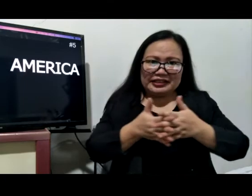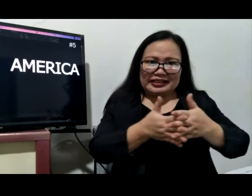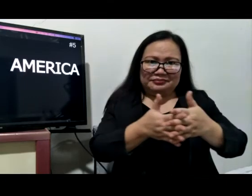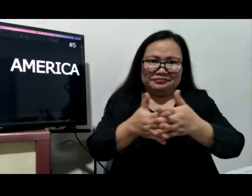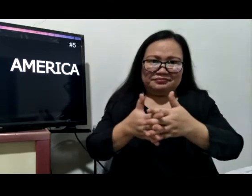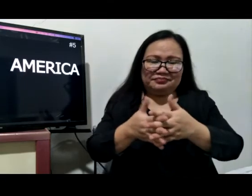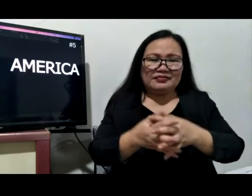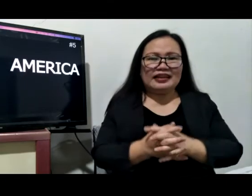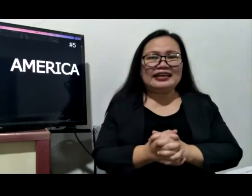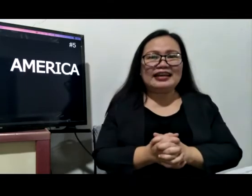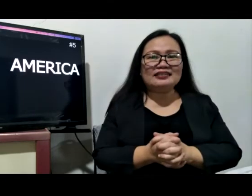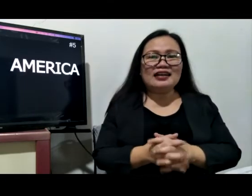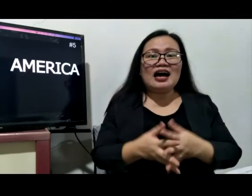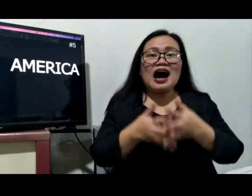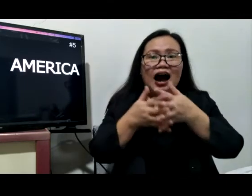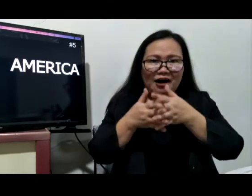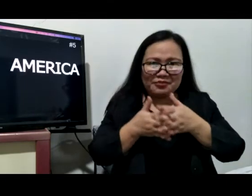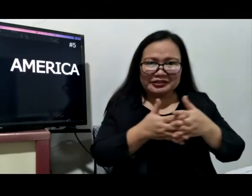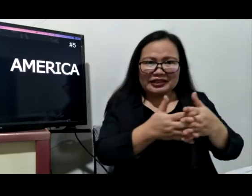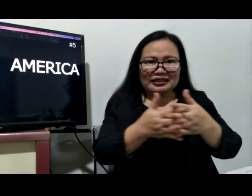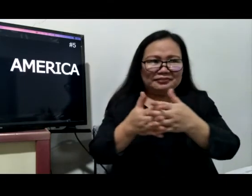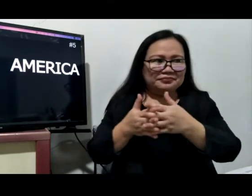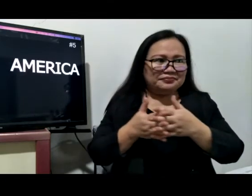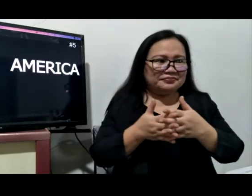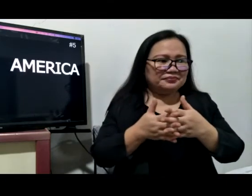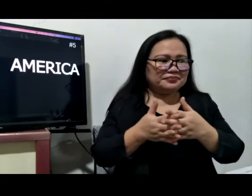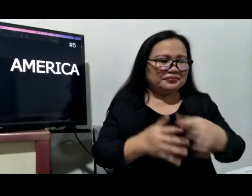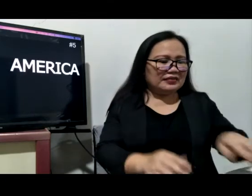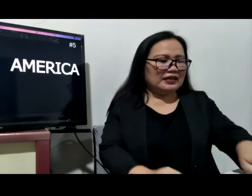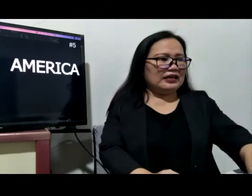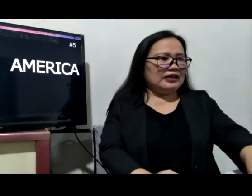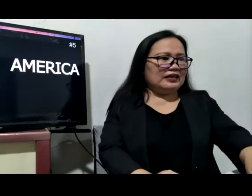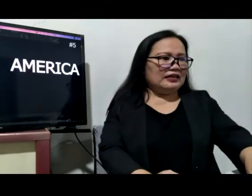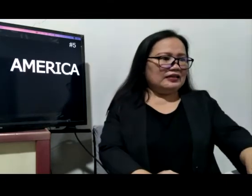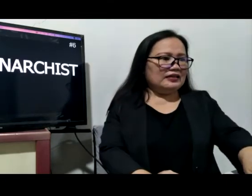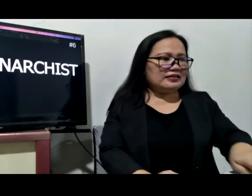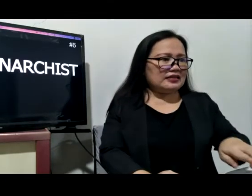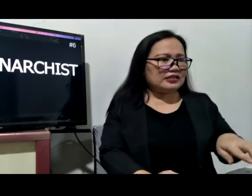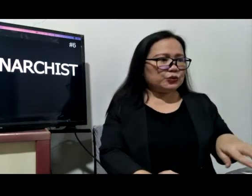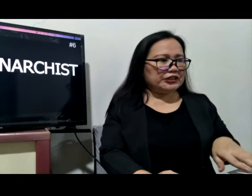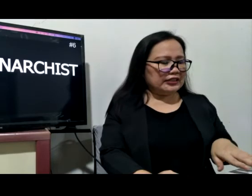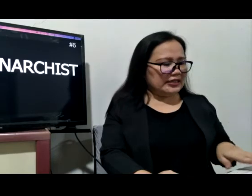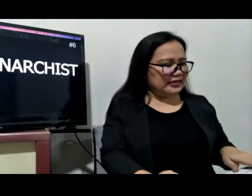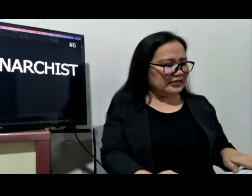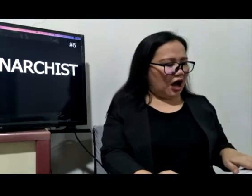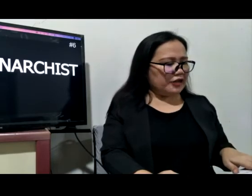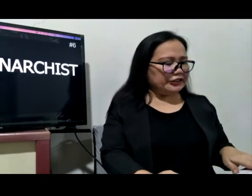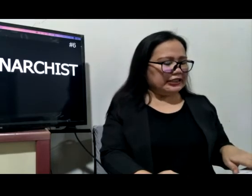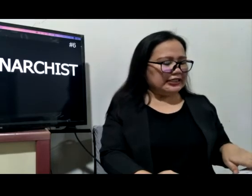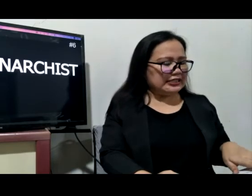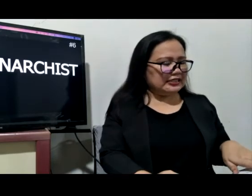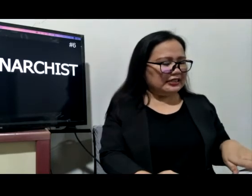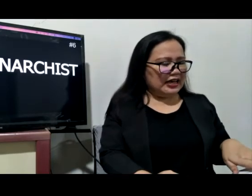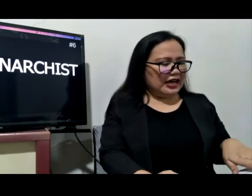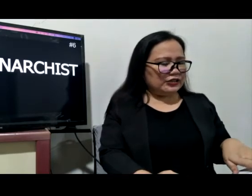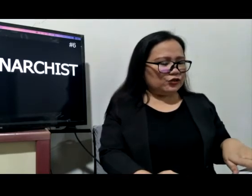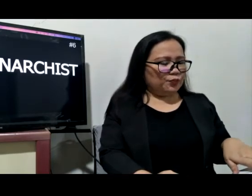America. Again, America. The sixth word is anarchist. So